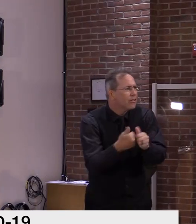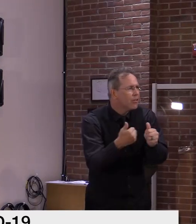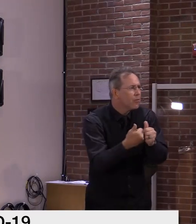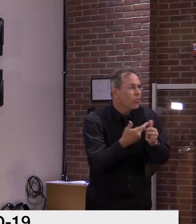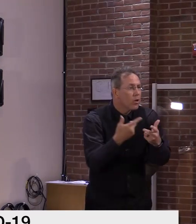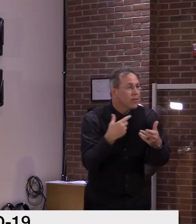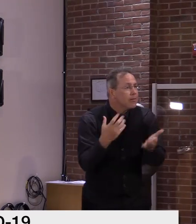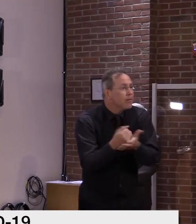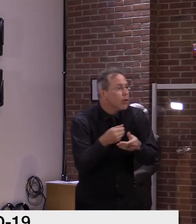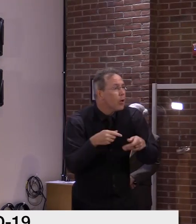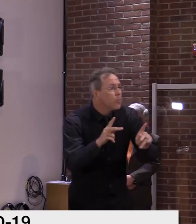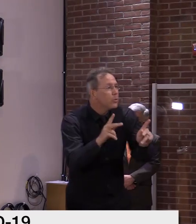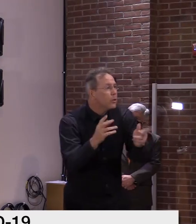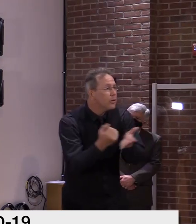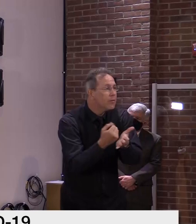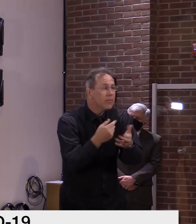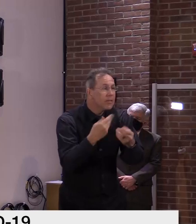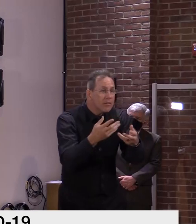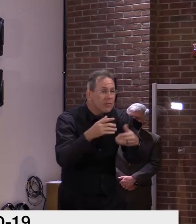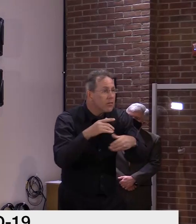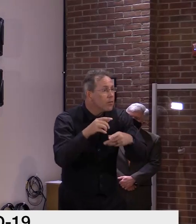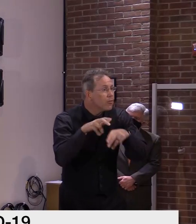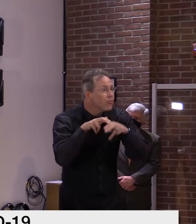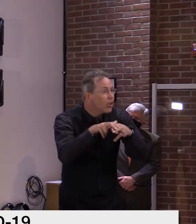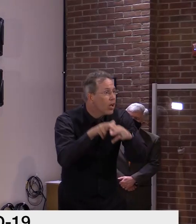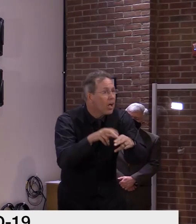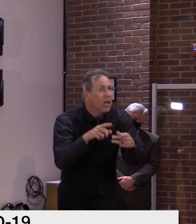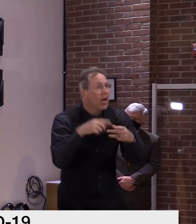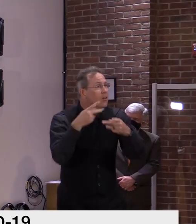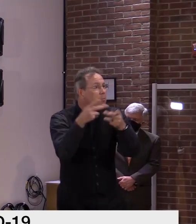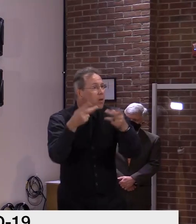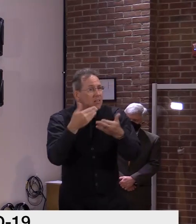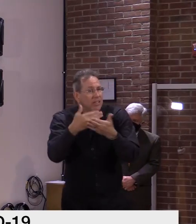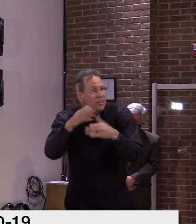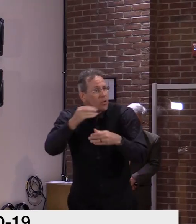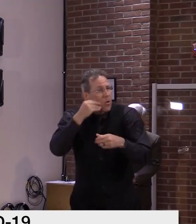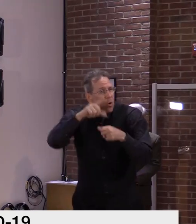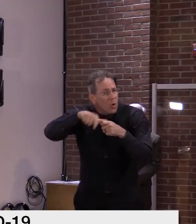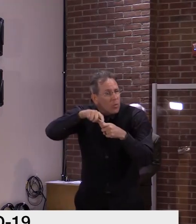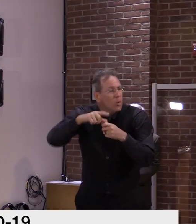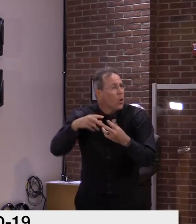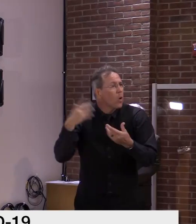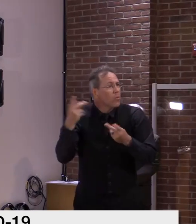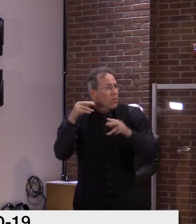but it's still preferentially helping those under 65.